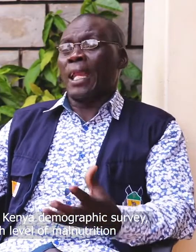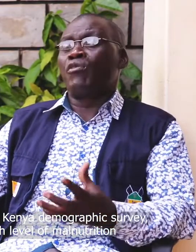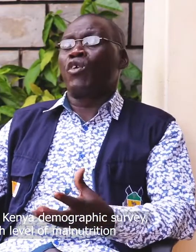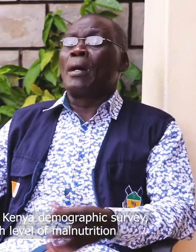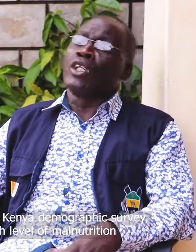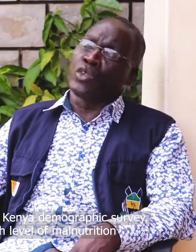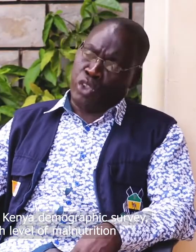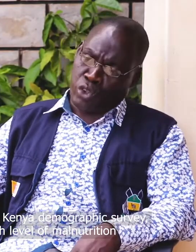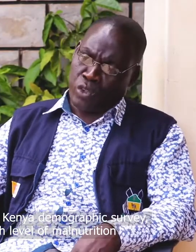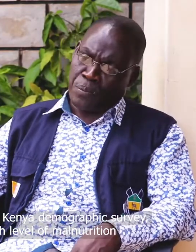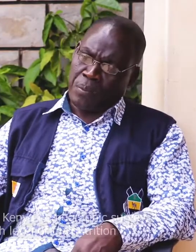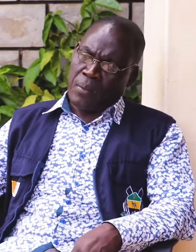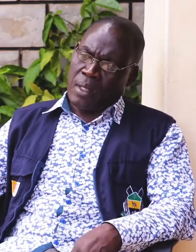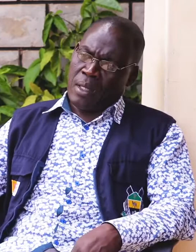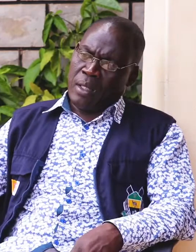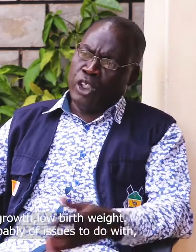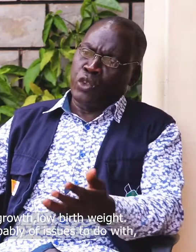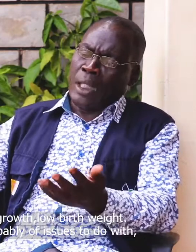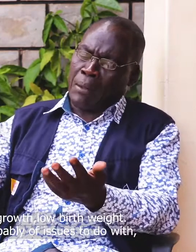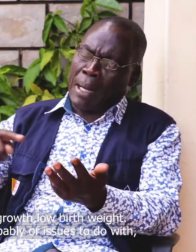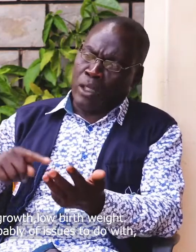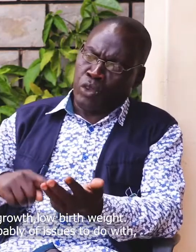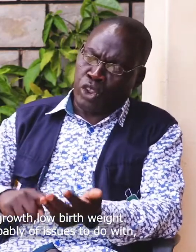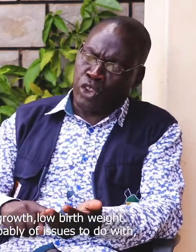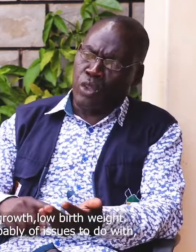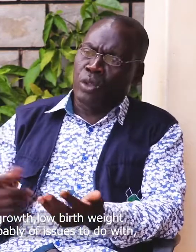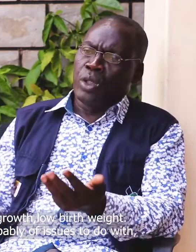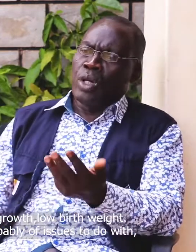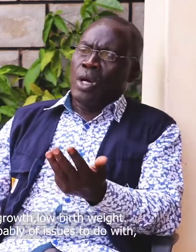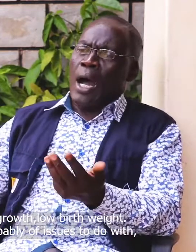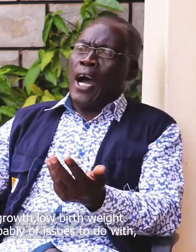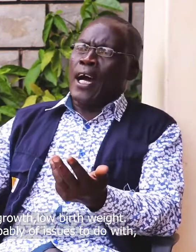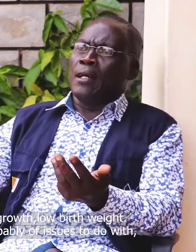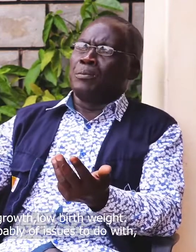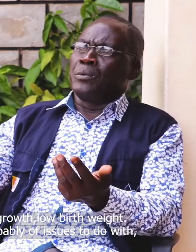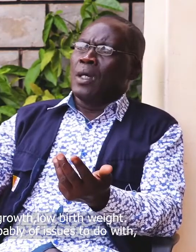was high level of malnutrition. Issues like malnutrition,